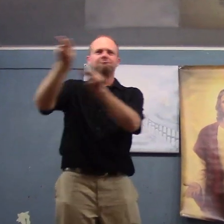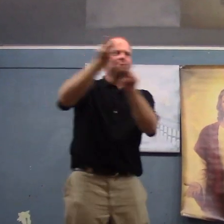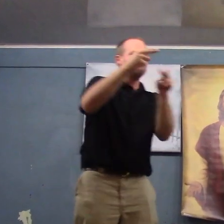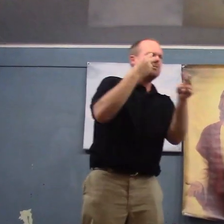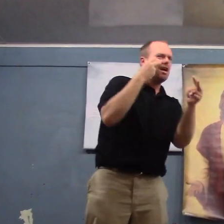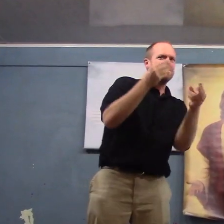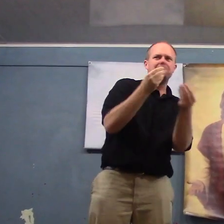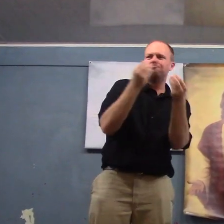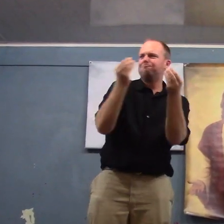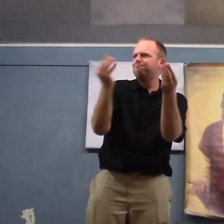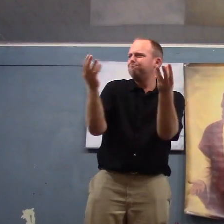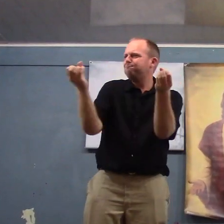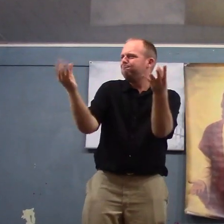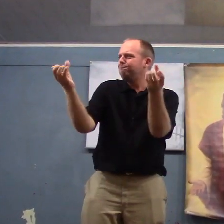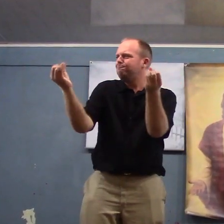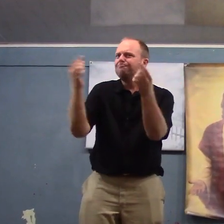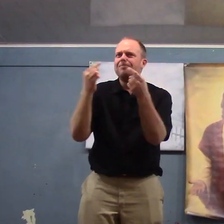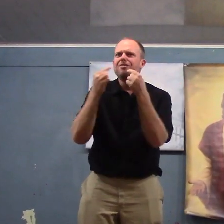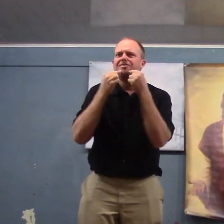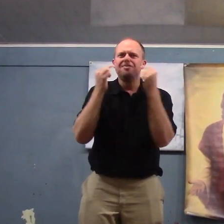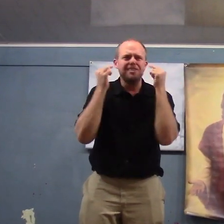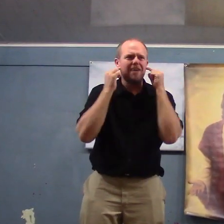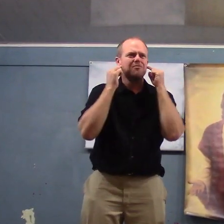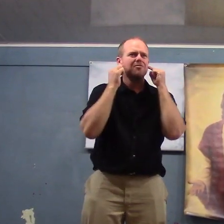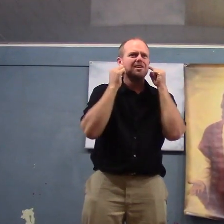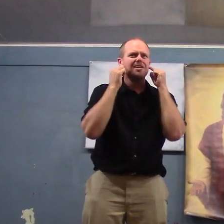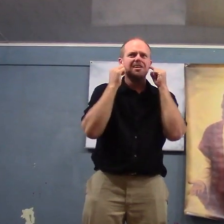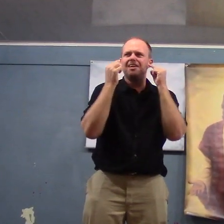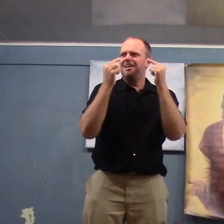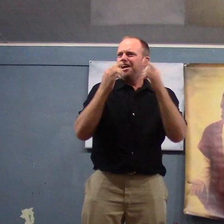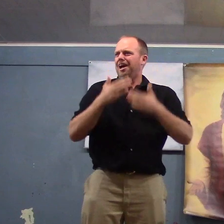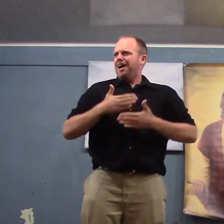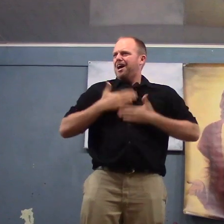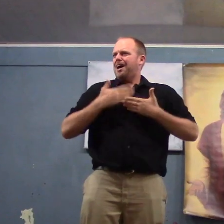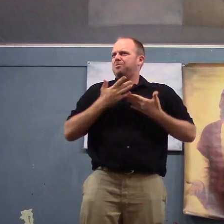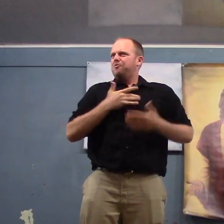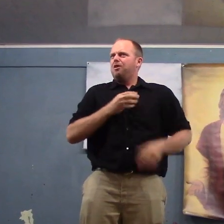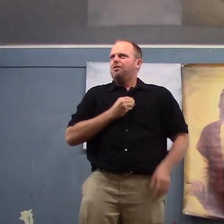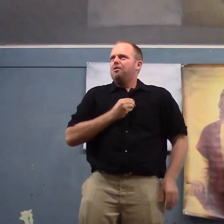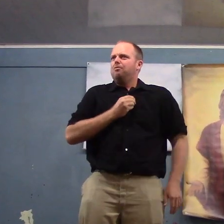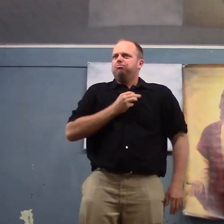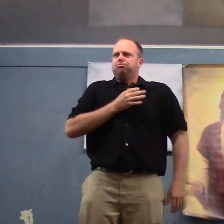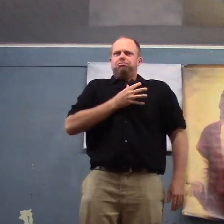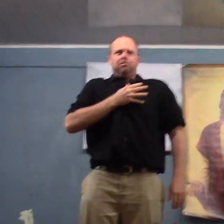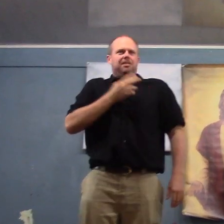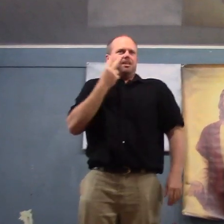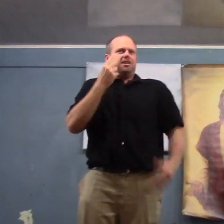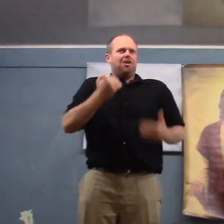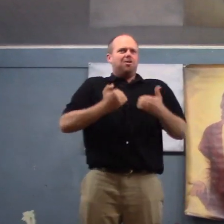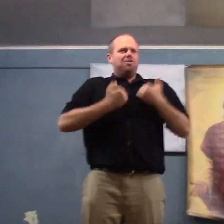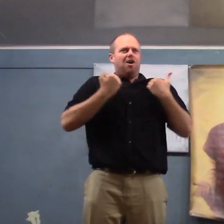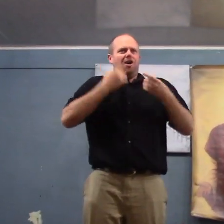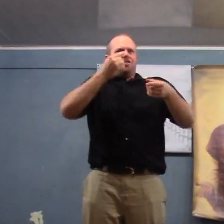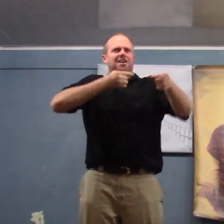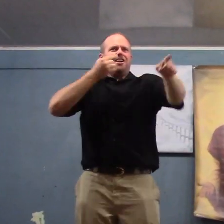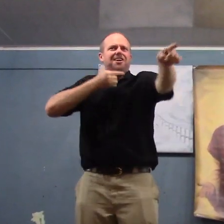As I was watching, I saw there was a lot of deaf here as well. I'm really happy for that. I really